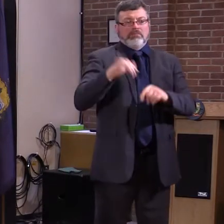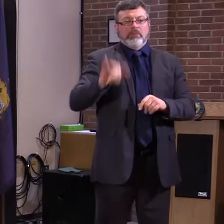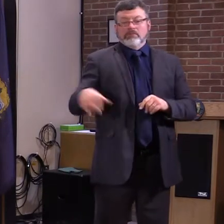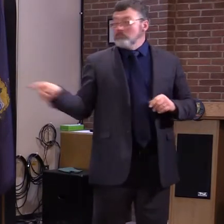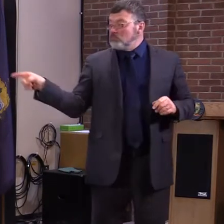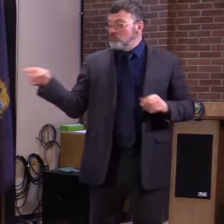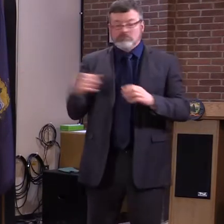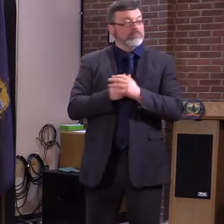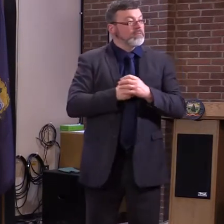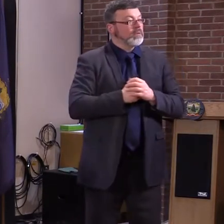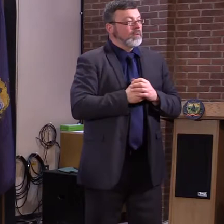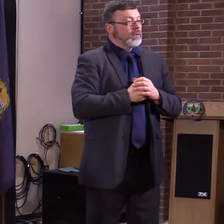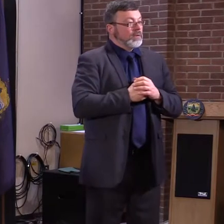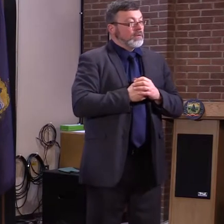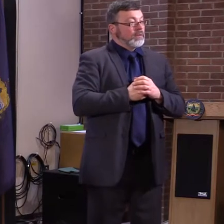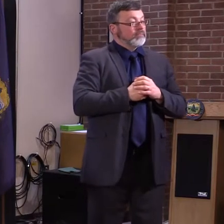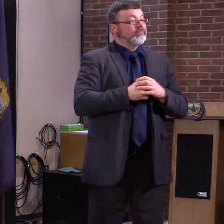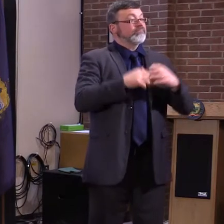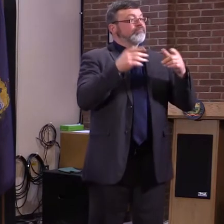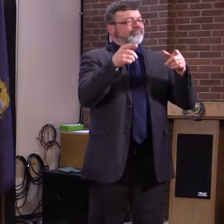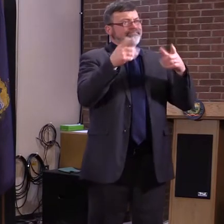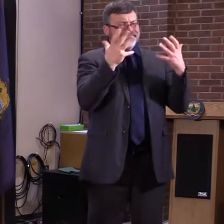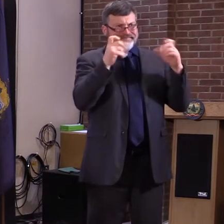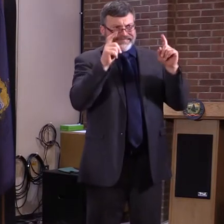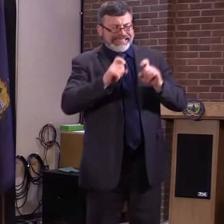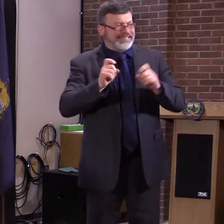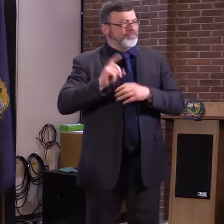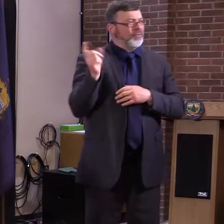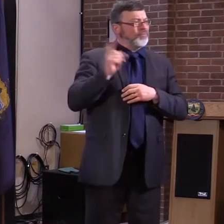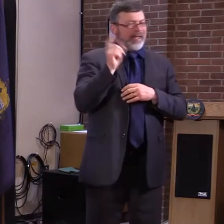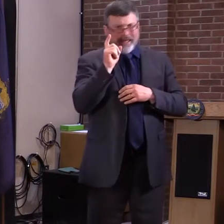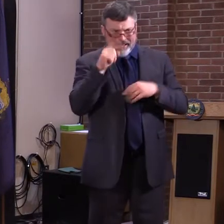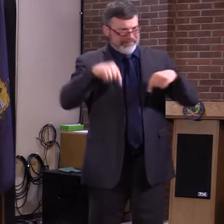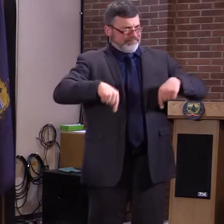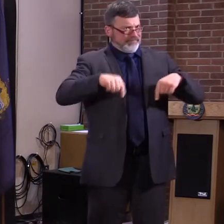information and where to get a test in Vermont by going to